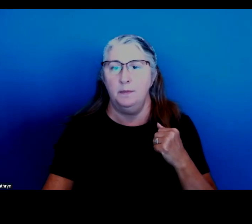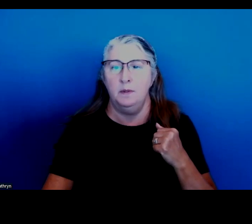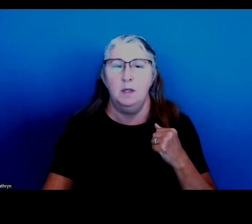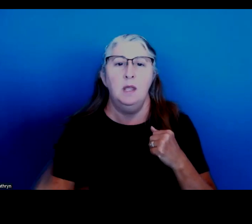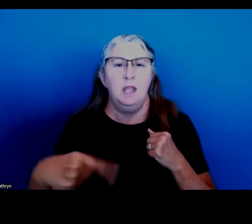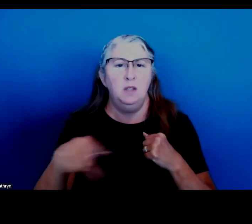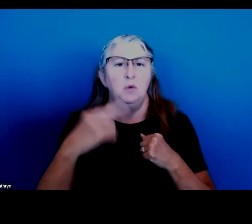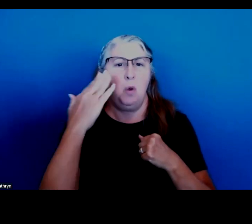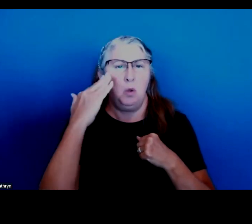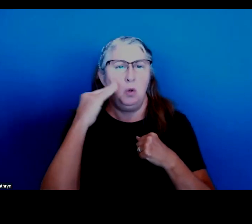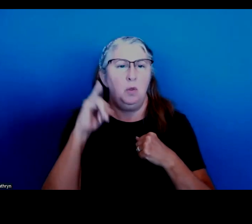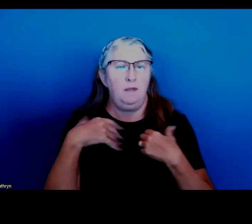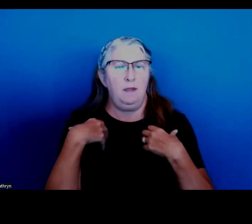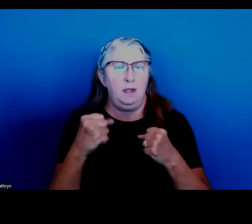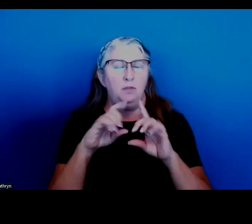has a